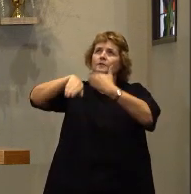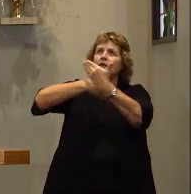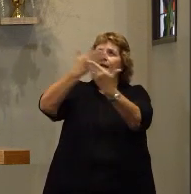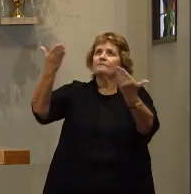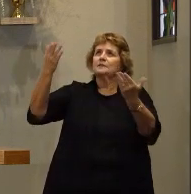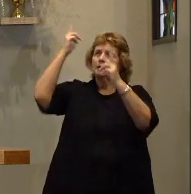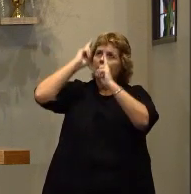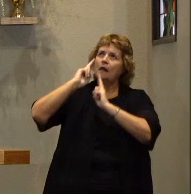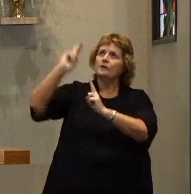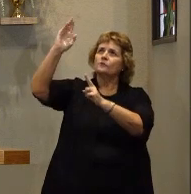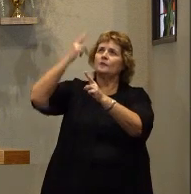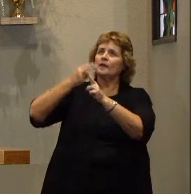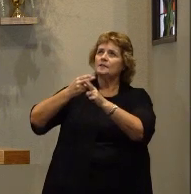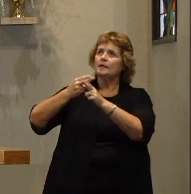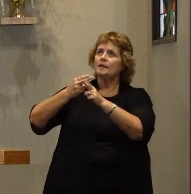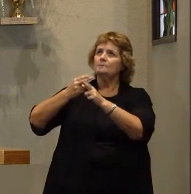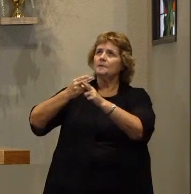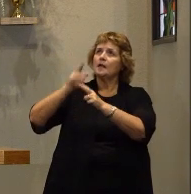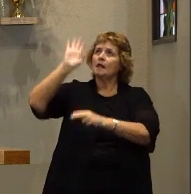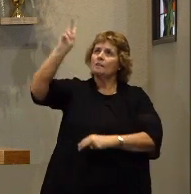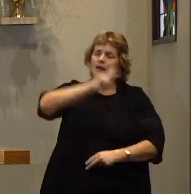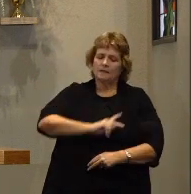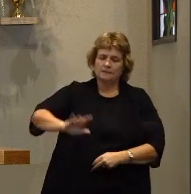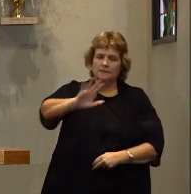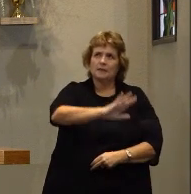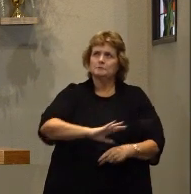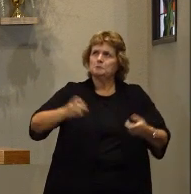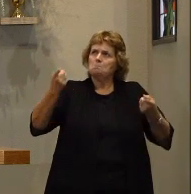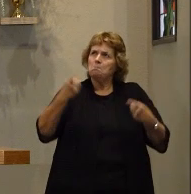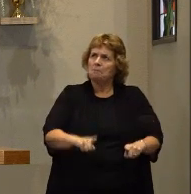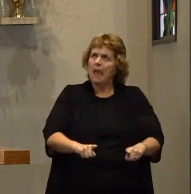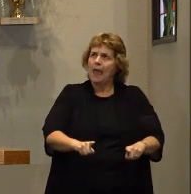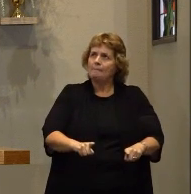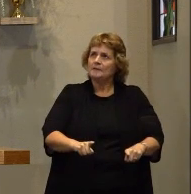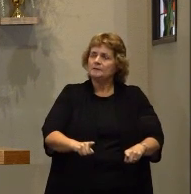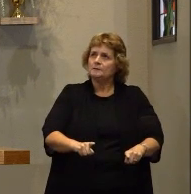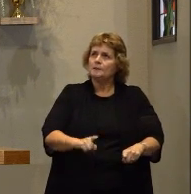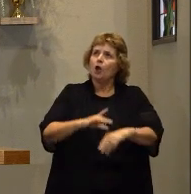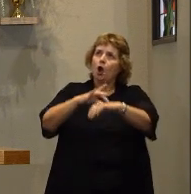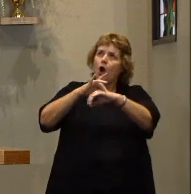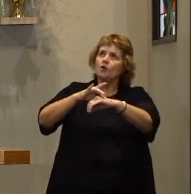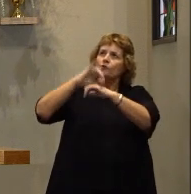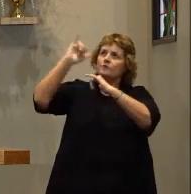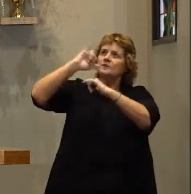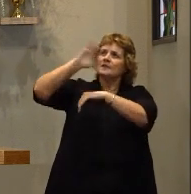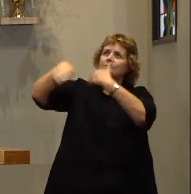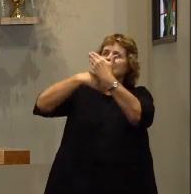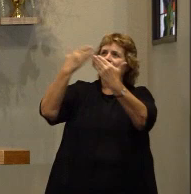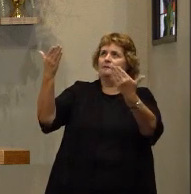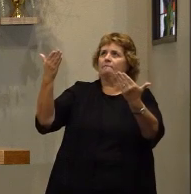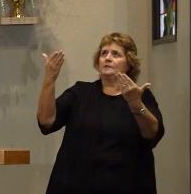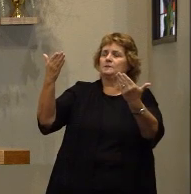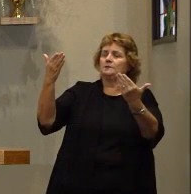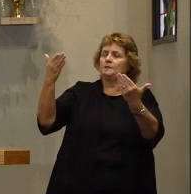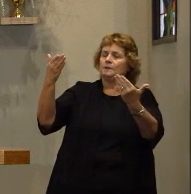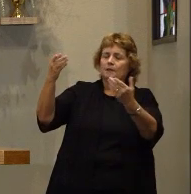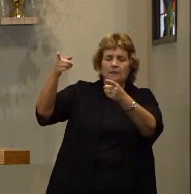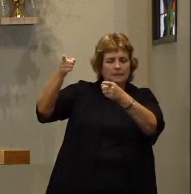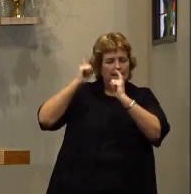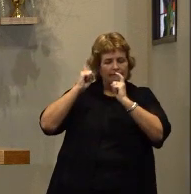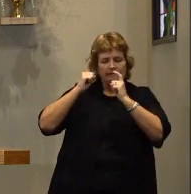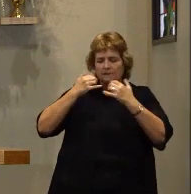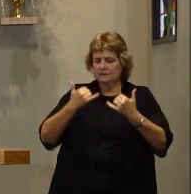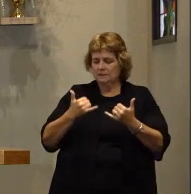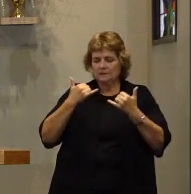name. Thy kingdom come, thy will be done, on earth as it is in heaven. Give us this